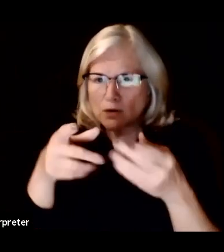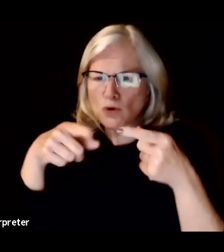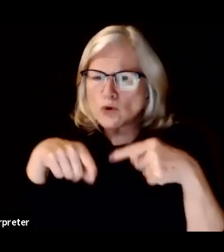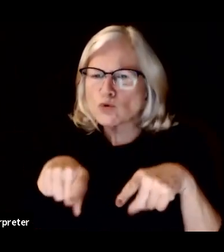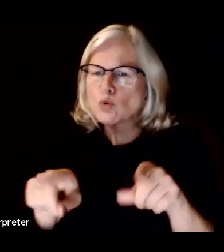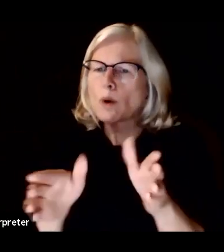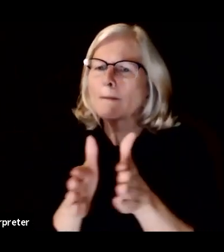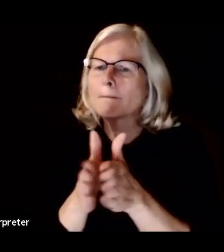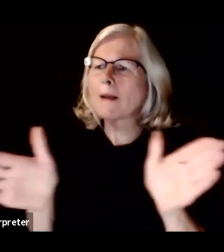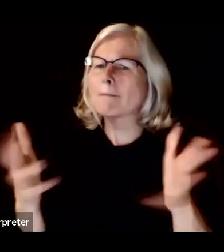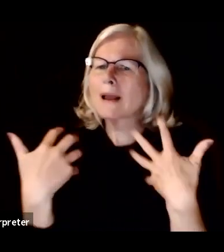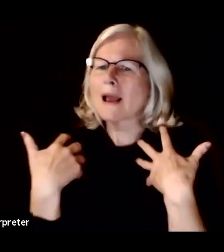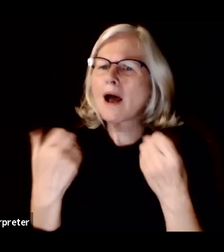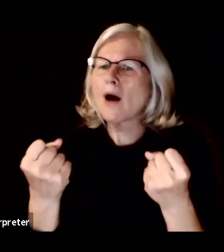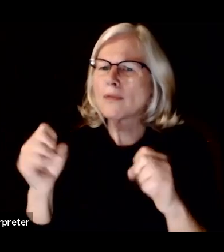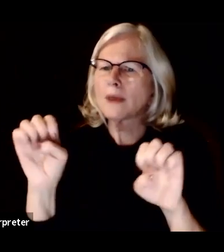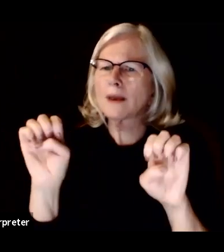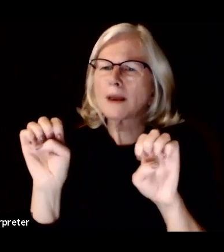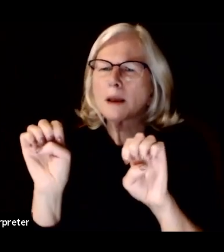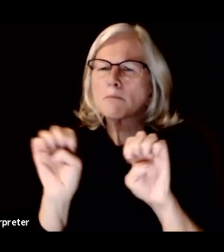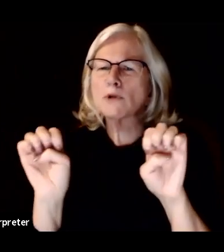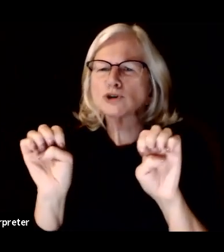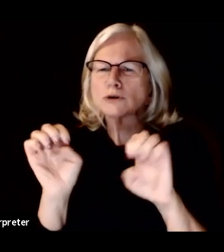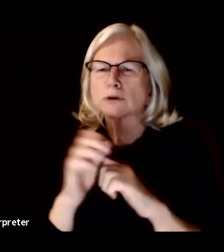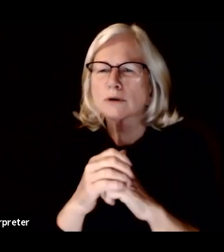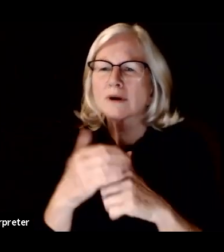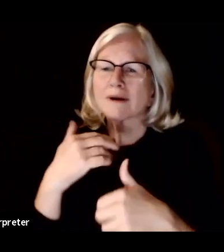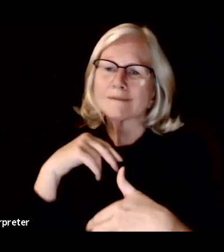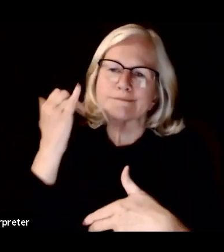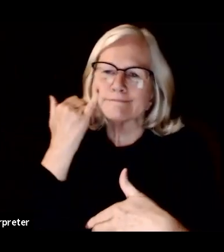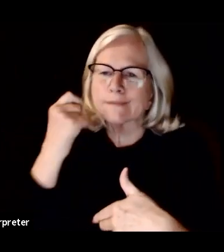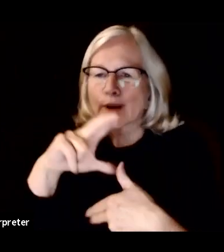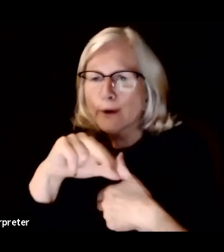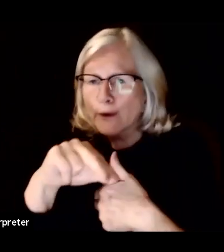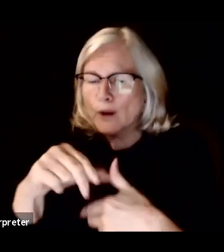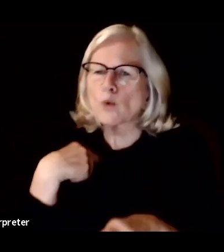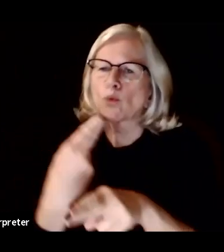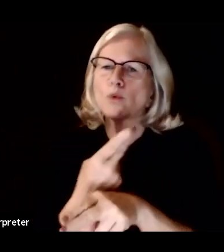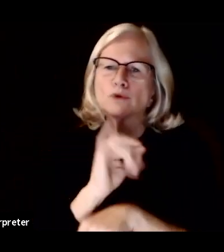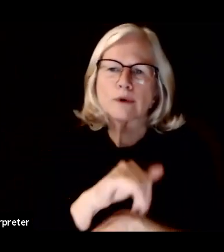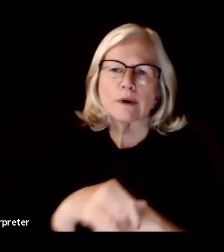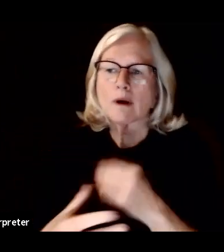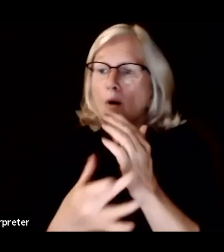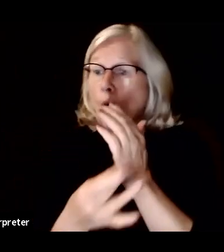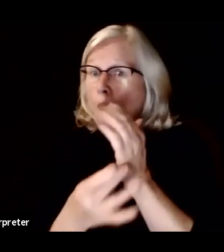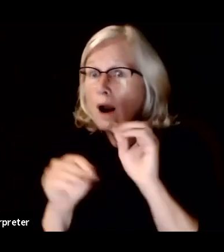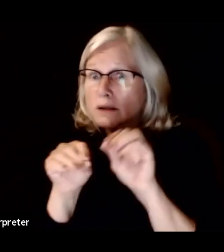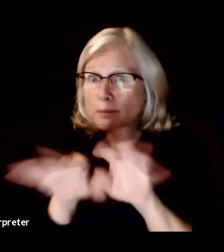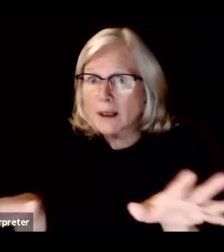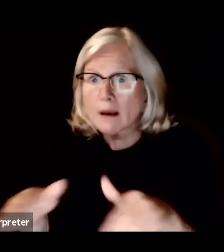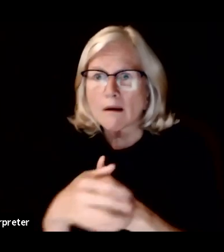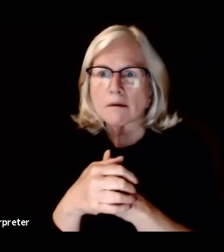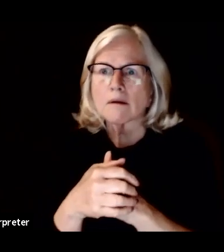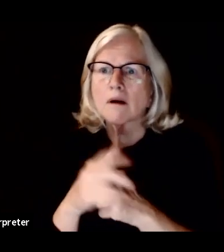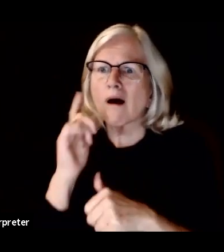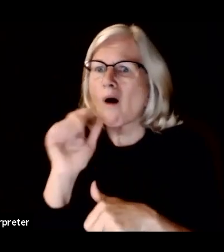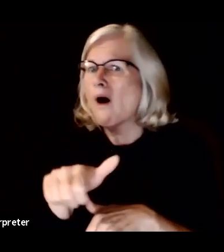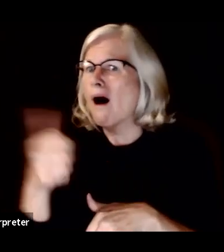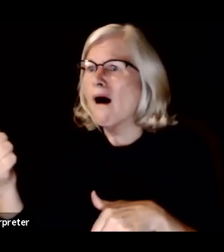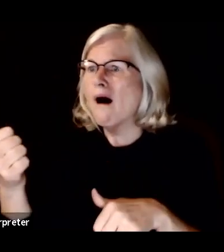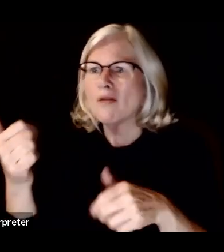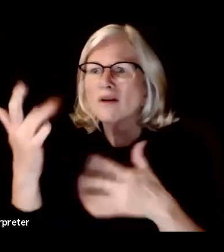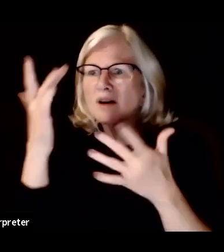after events like hurricanes, oil spills, and even the Zika virus outbreak. The goals for this